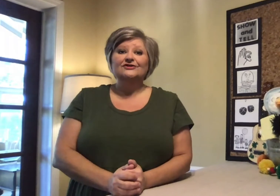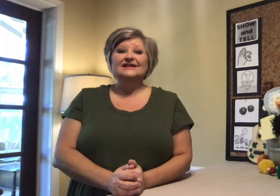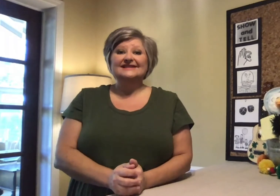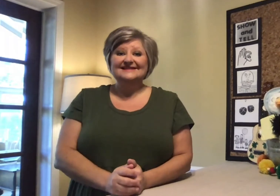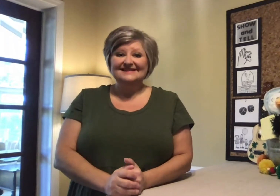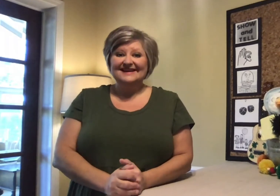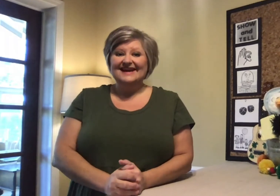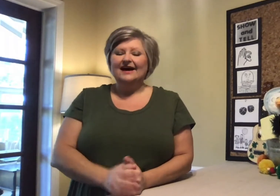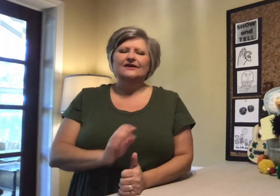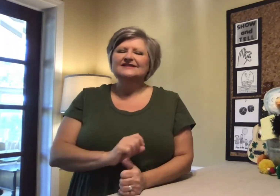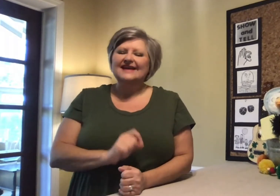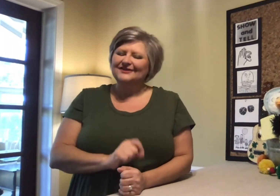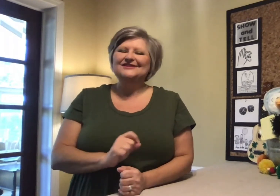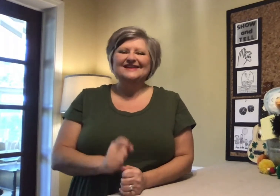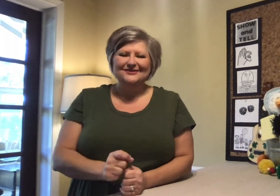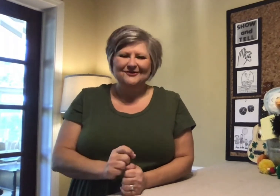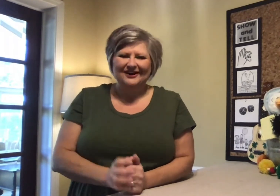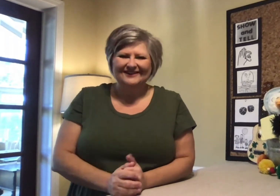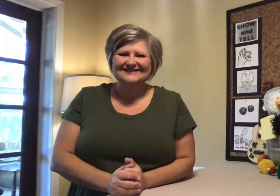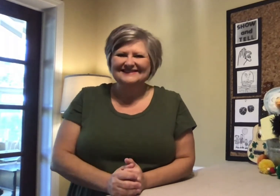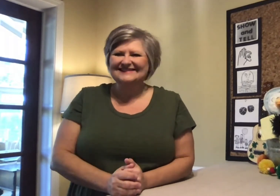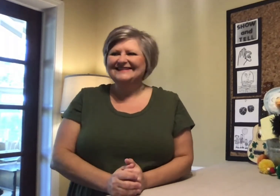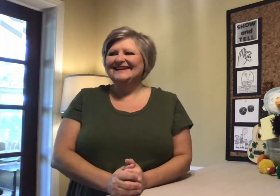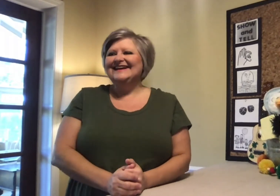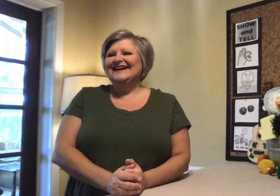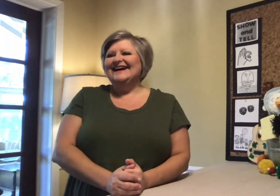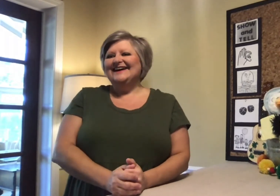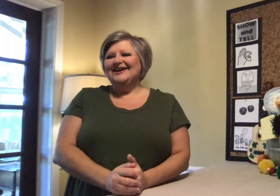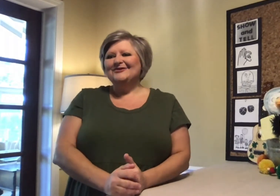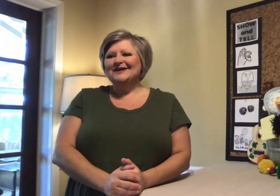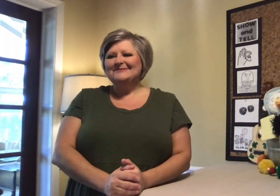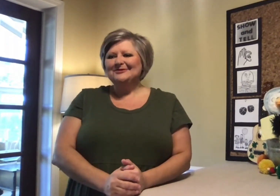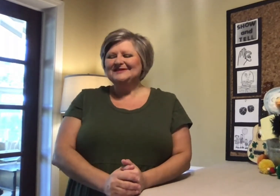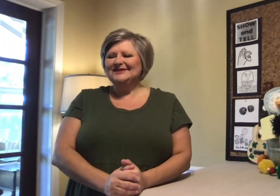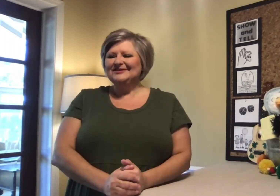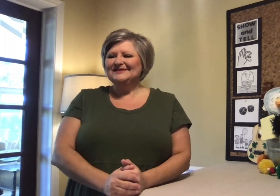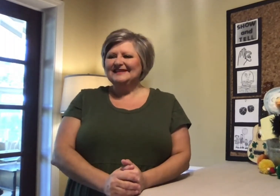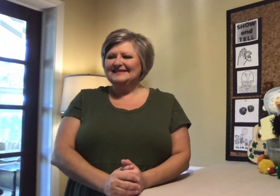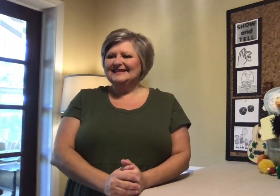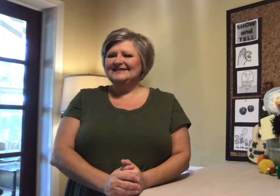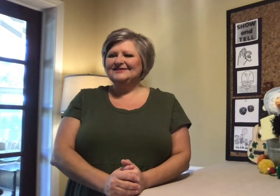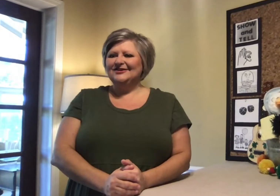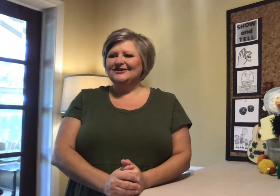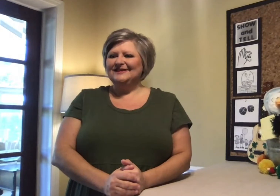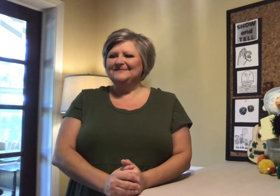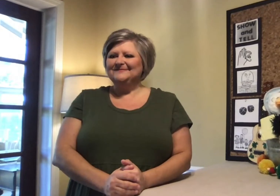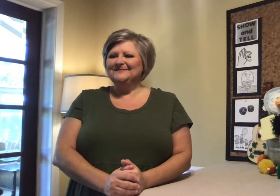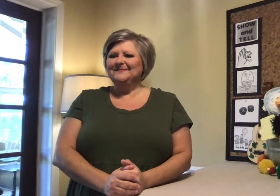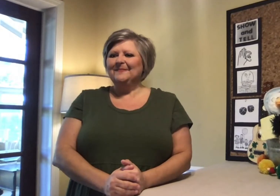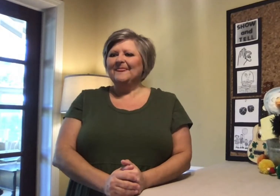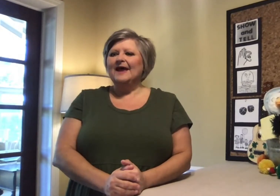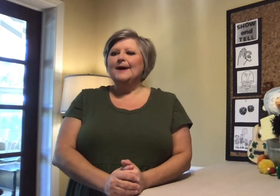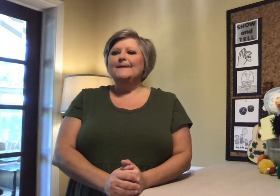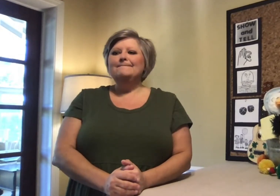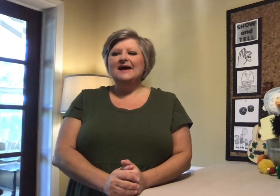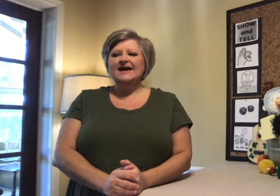in sound in the words. All right, boys and girls, let's get started. Pet